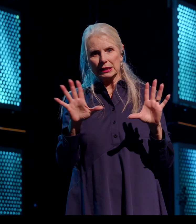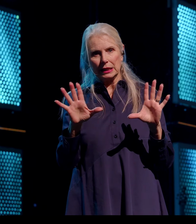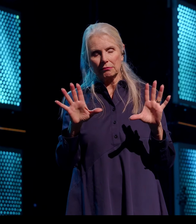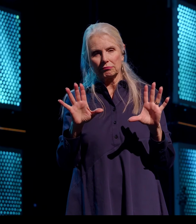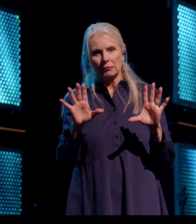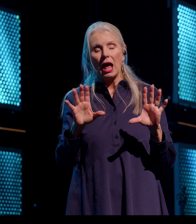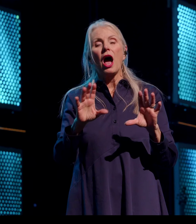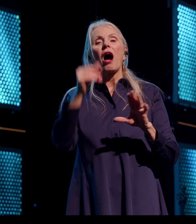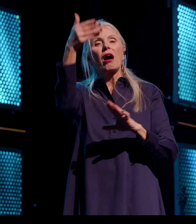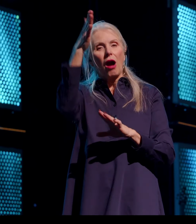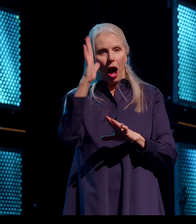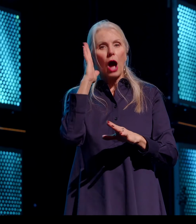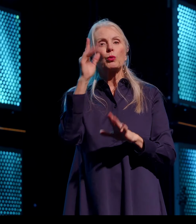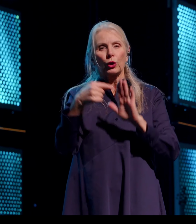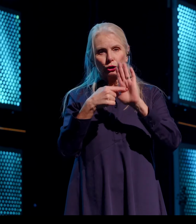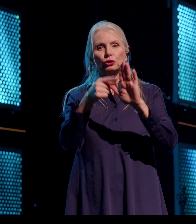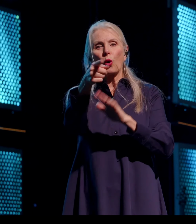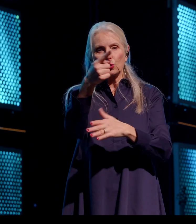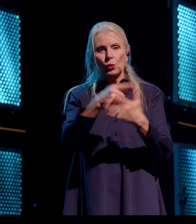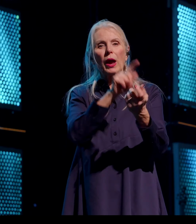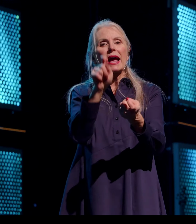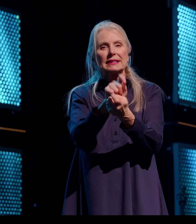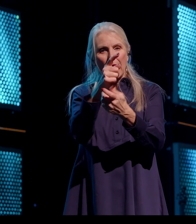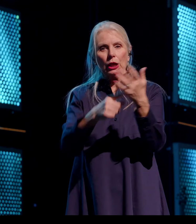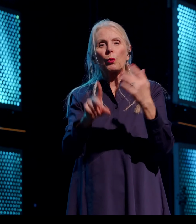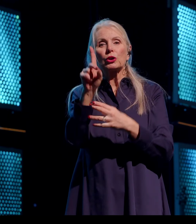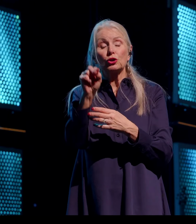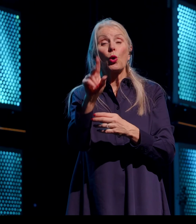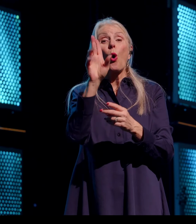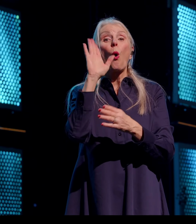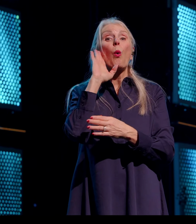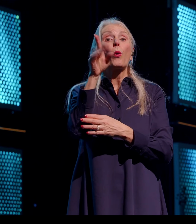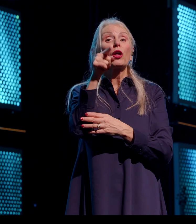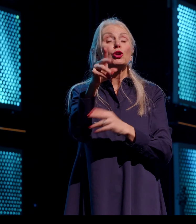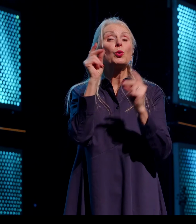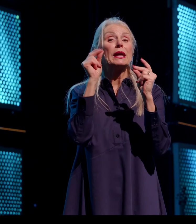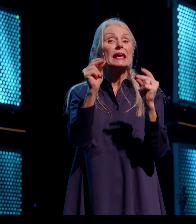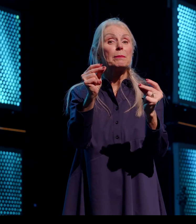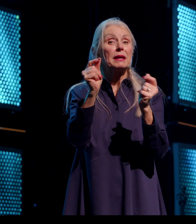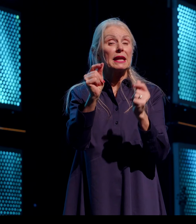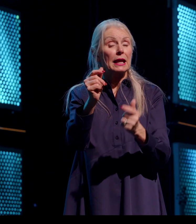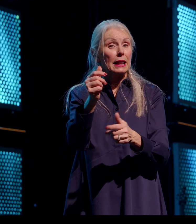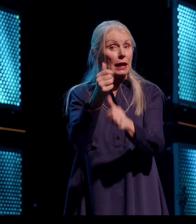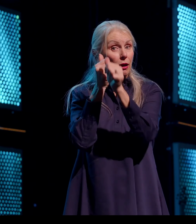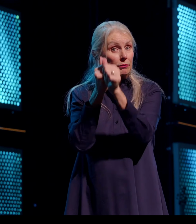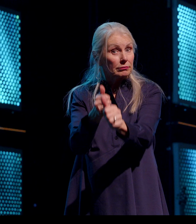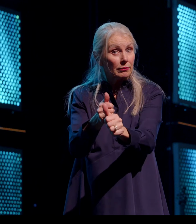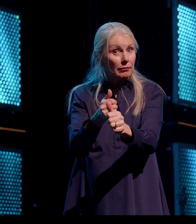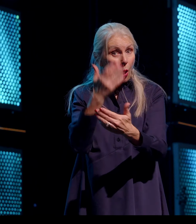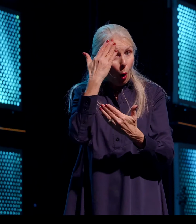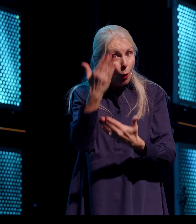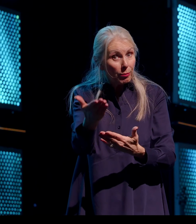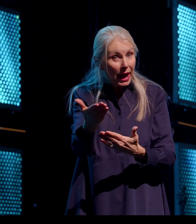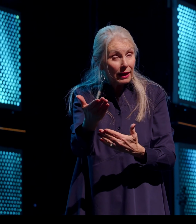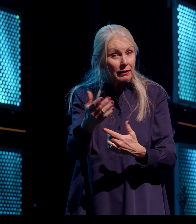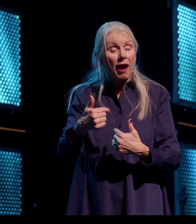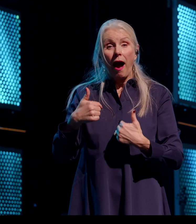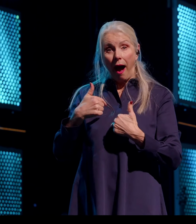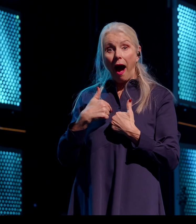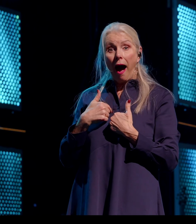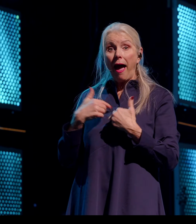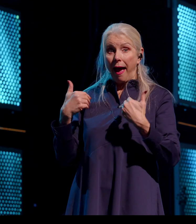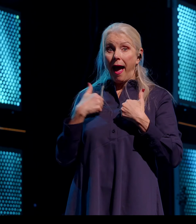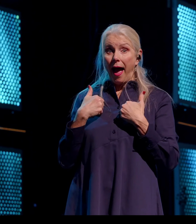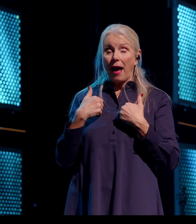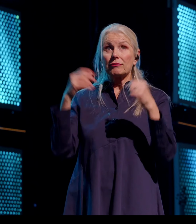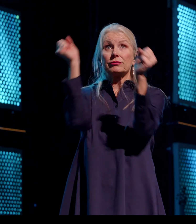clarity. He'll show you what to do. Will you immediately obey? God brings clarity in my life, not from visions. I got the word of God right in front of